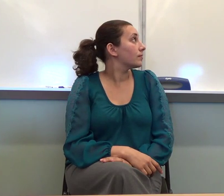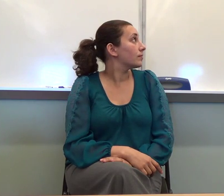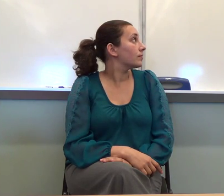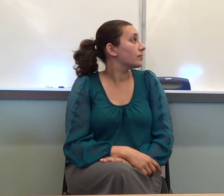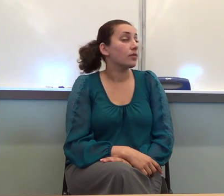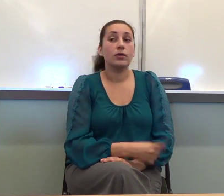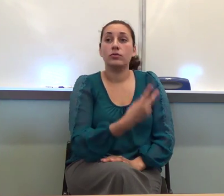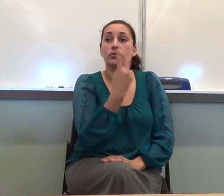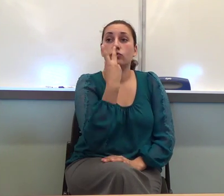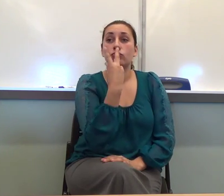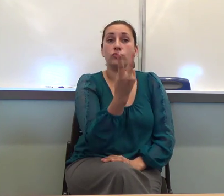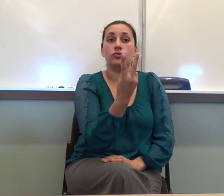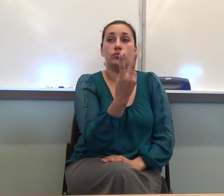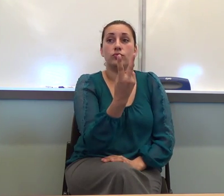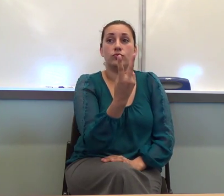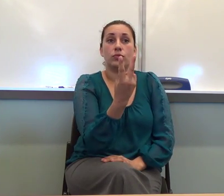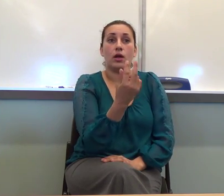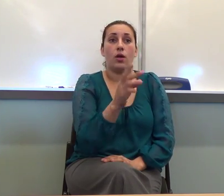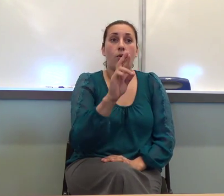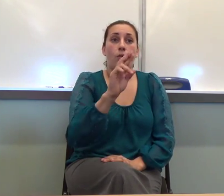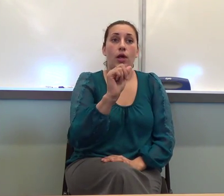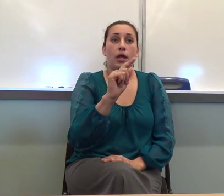rates or ratios